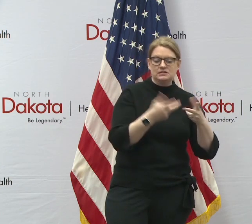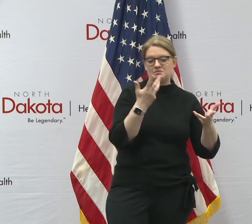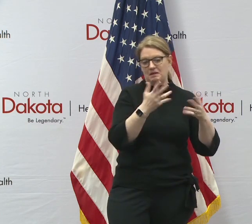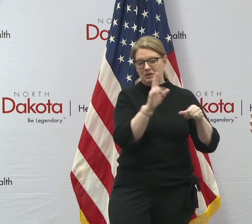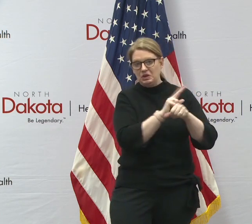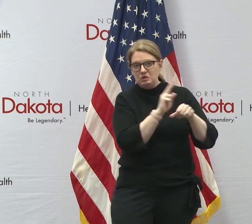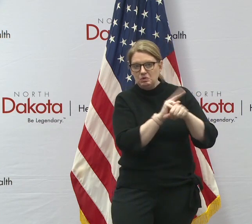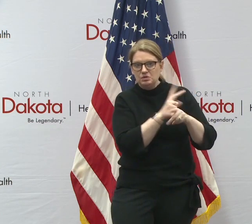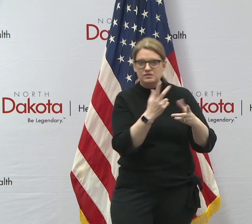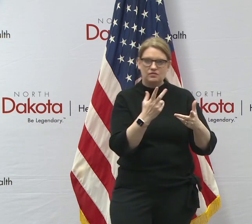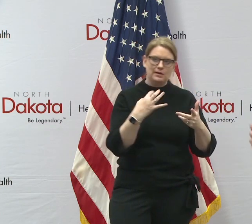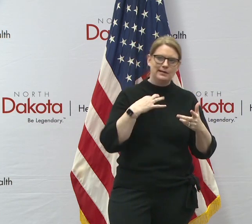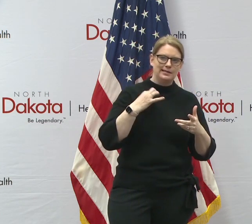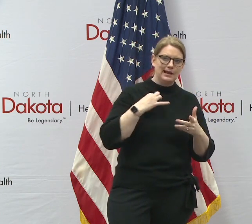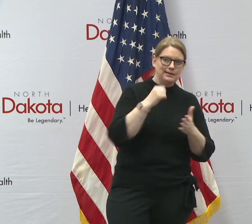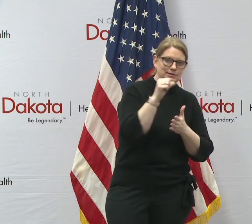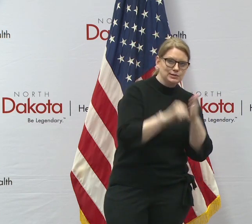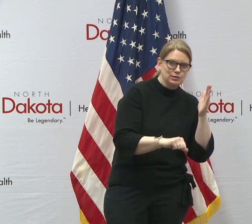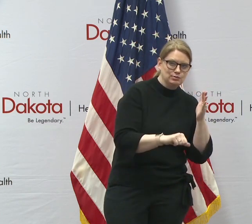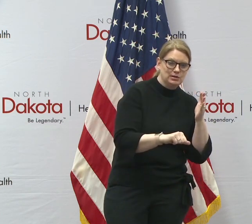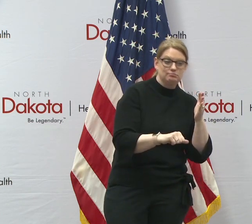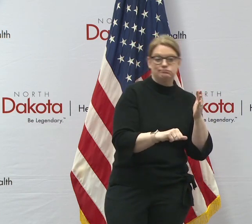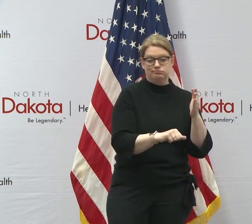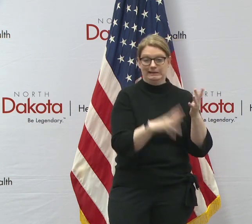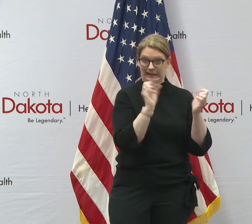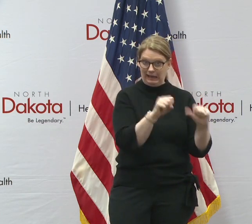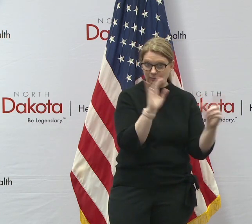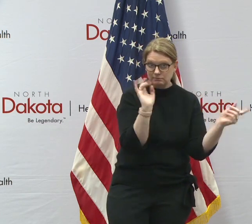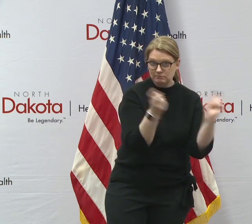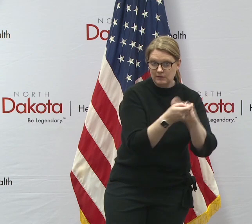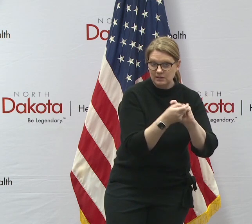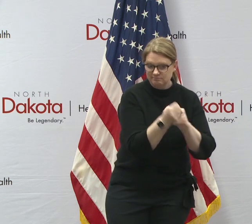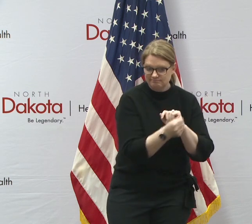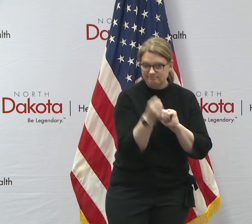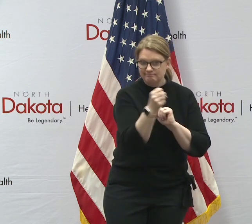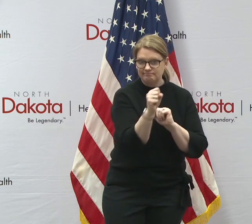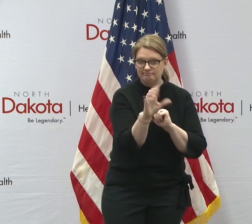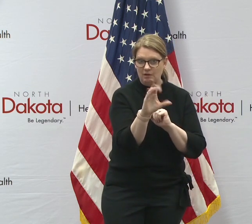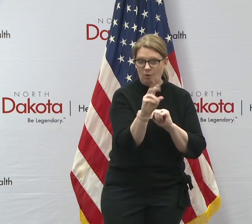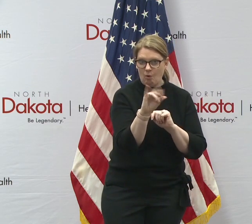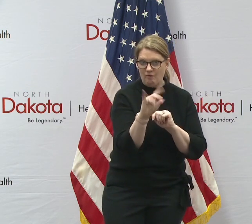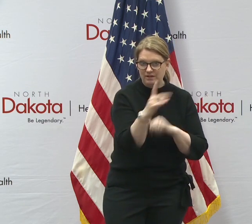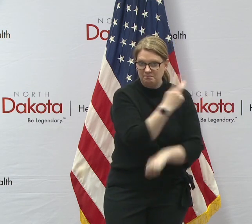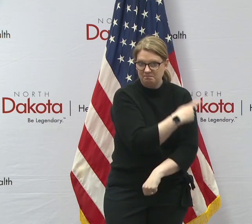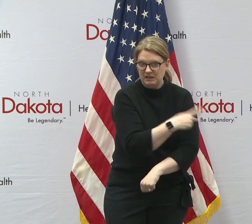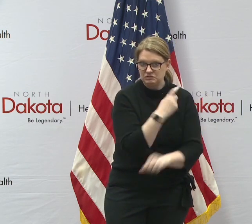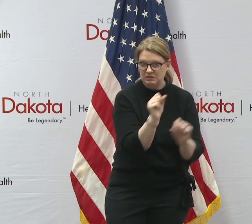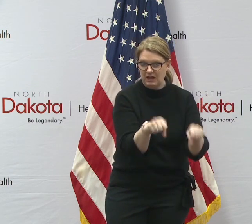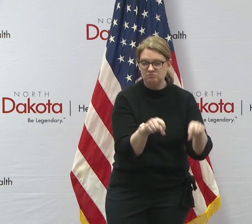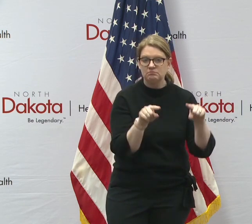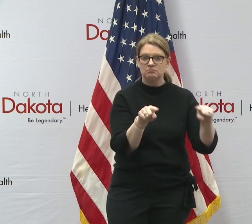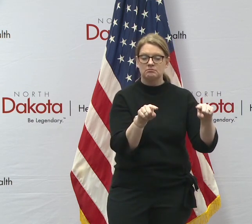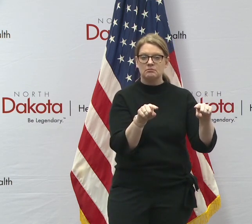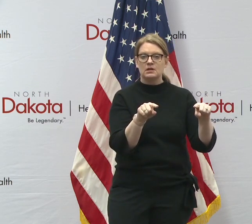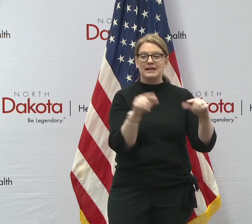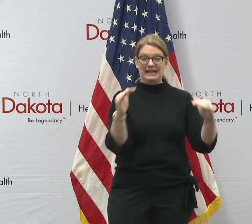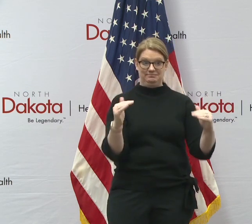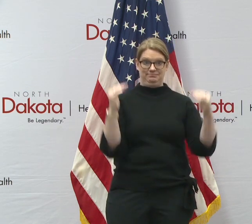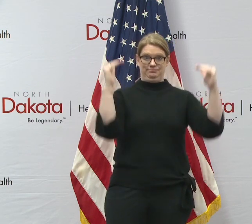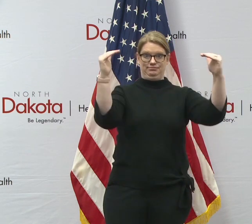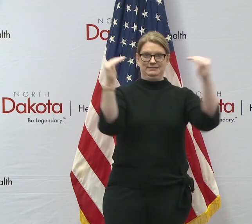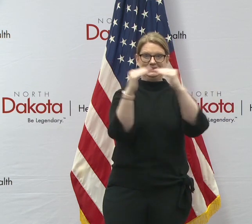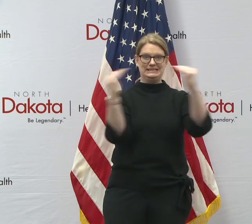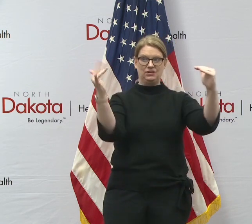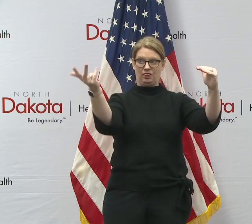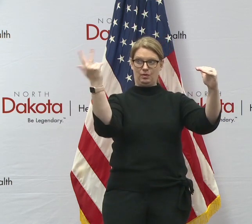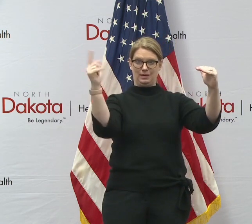used, say, for elective surgery into places where we could be housing COVID patients. And Tier 3